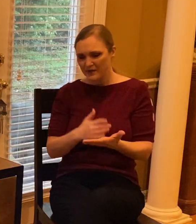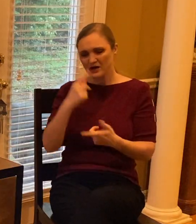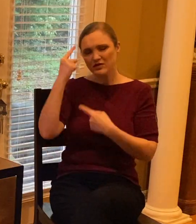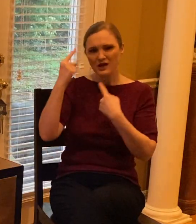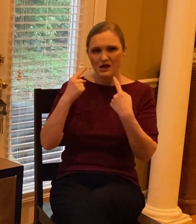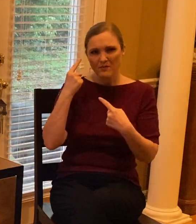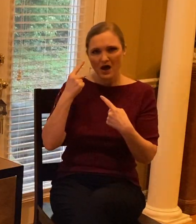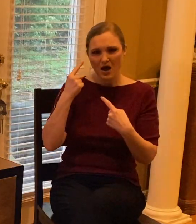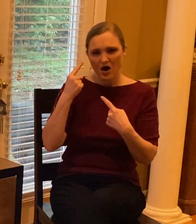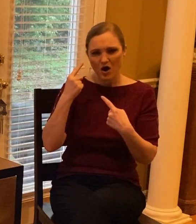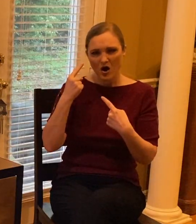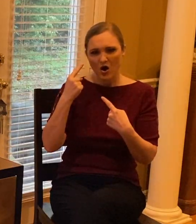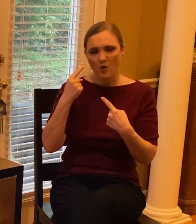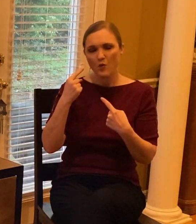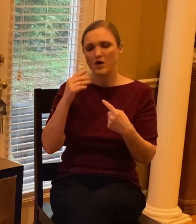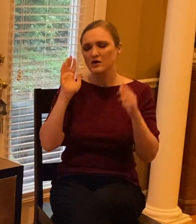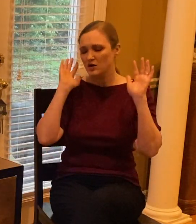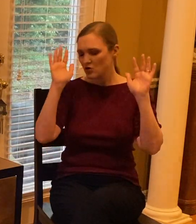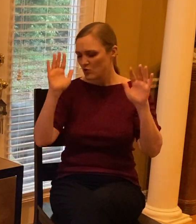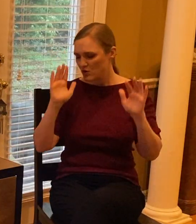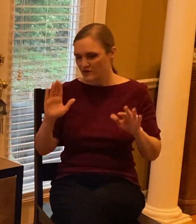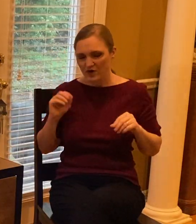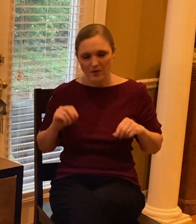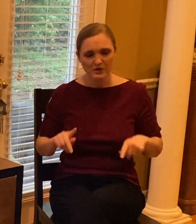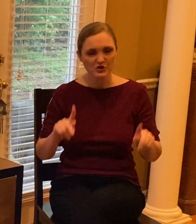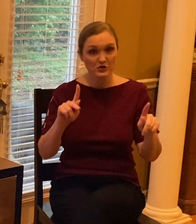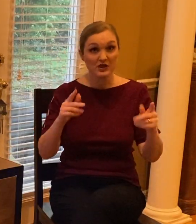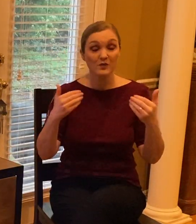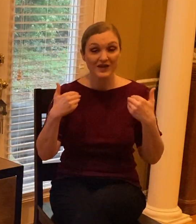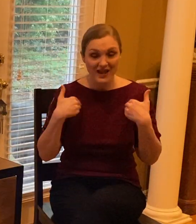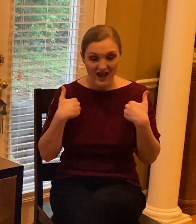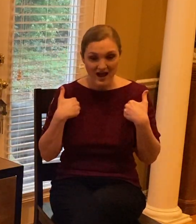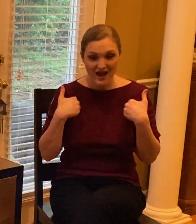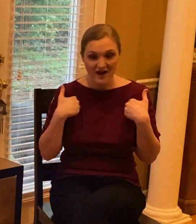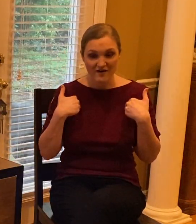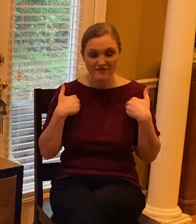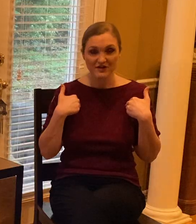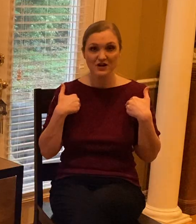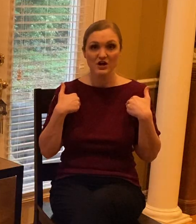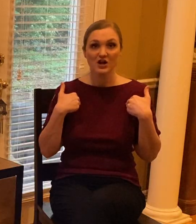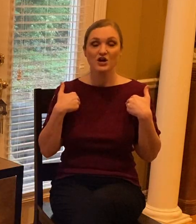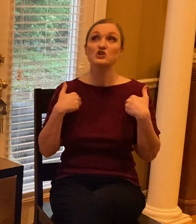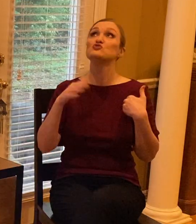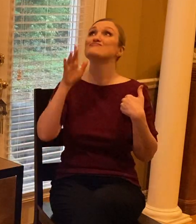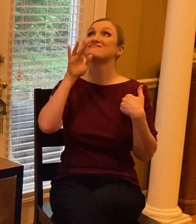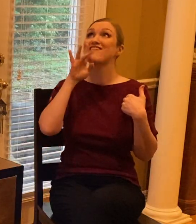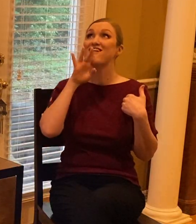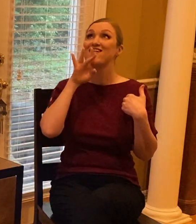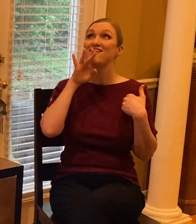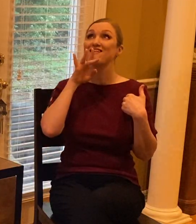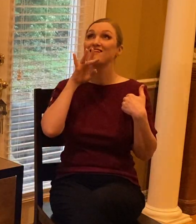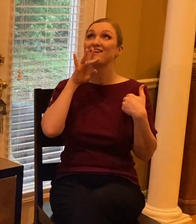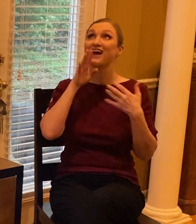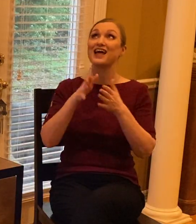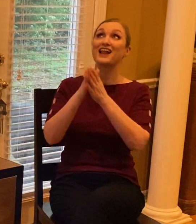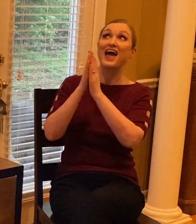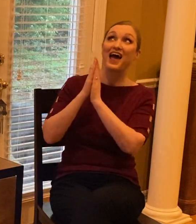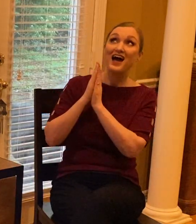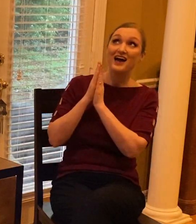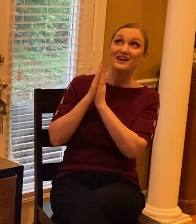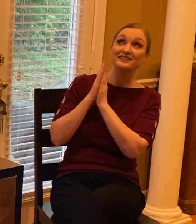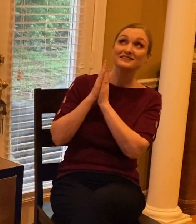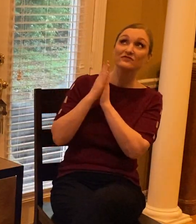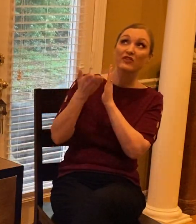what an incredible privilege it is that we have an avenue to speak and to petition and